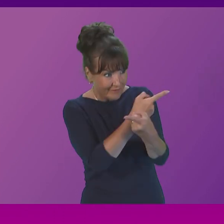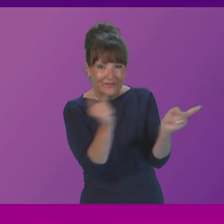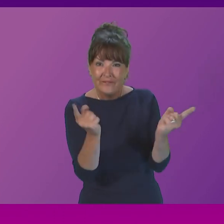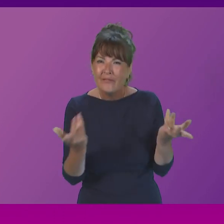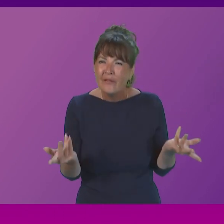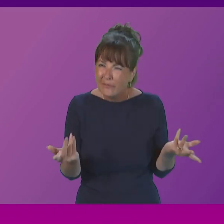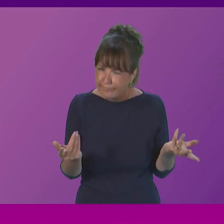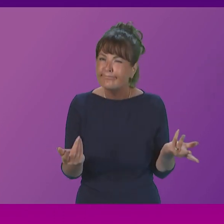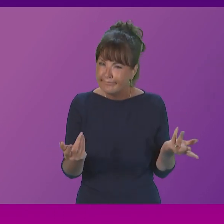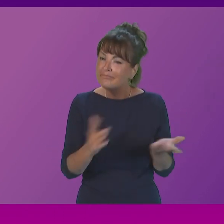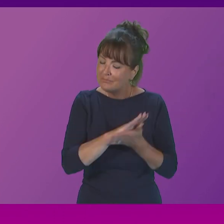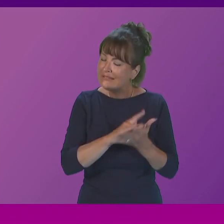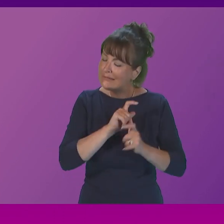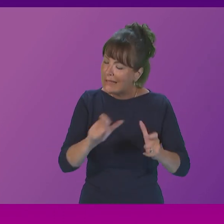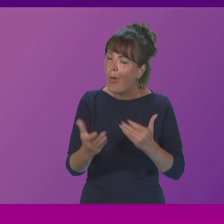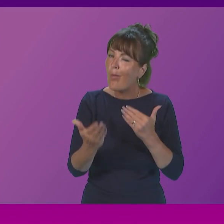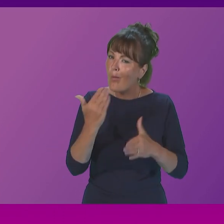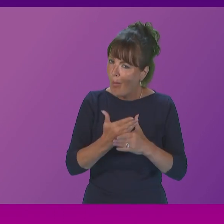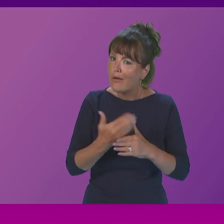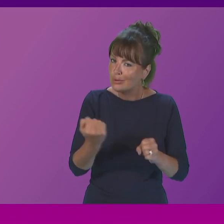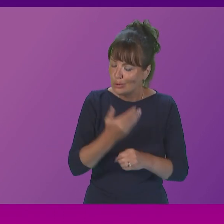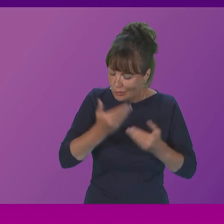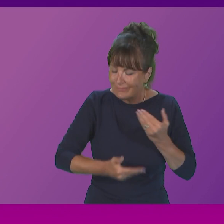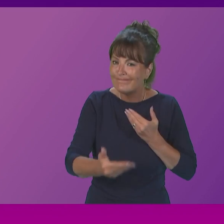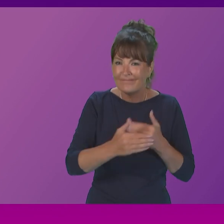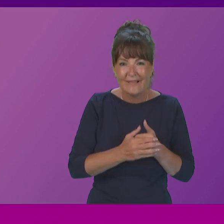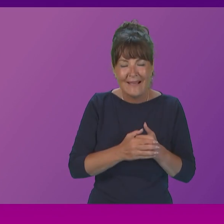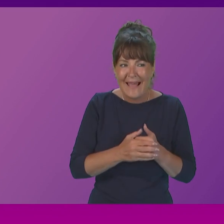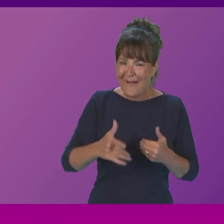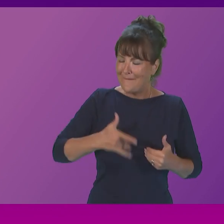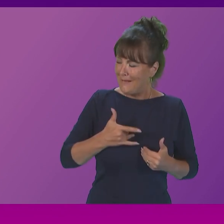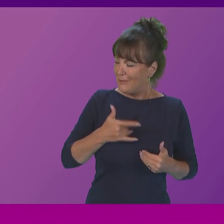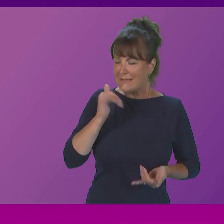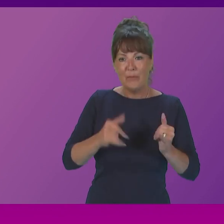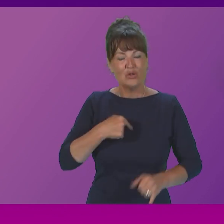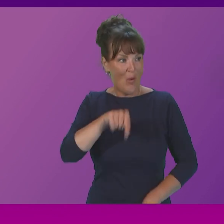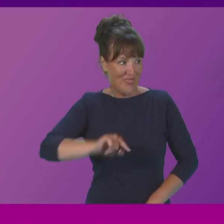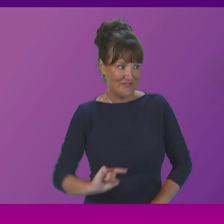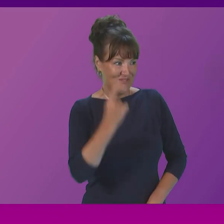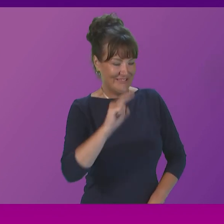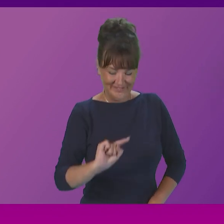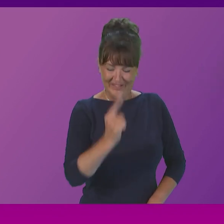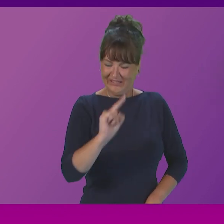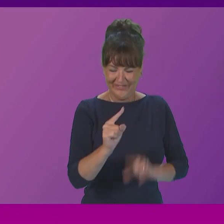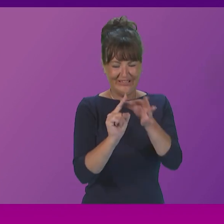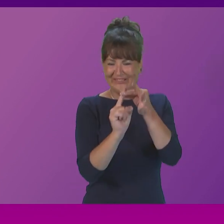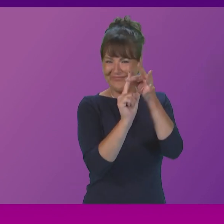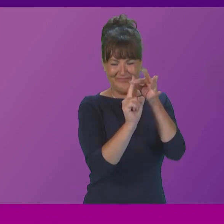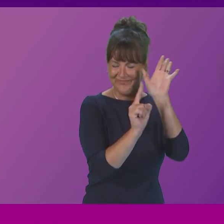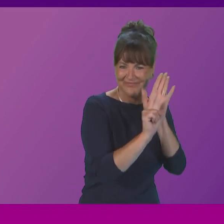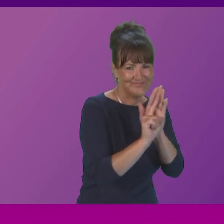So there is far to go, and far too often we are still talking about firsts, and we need to get beyond